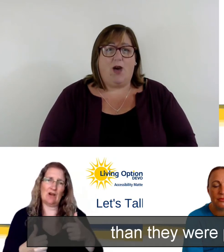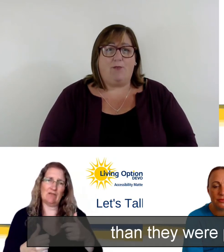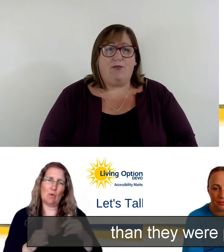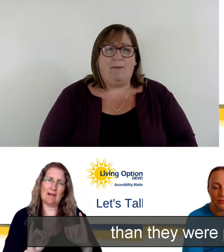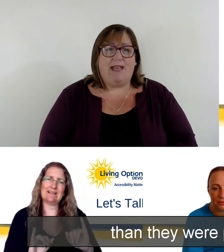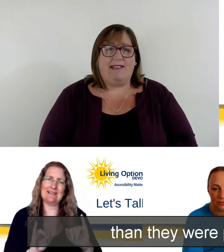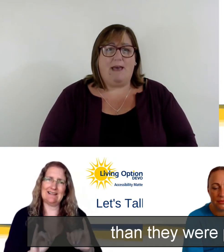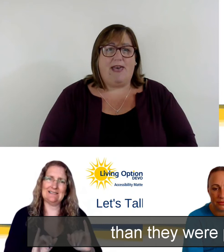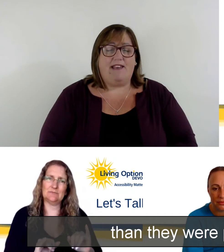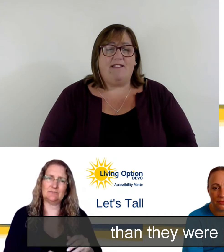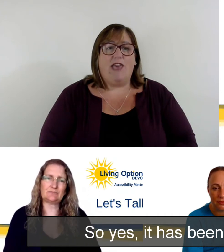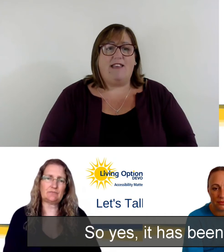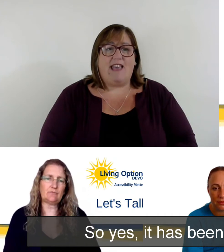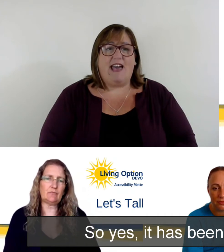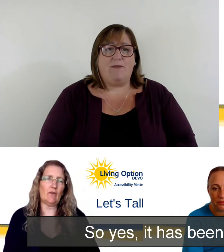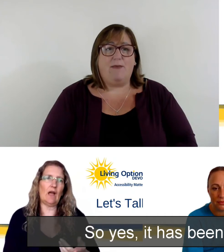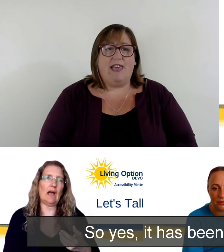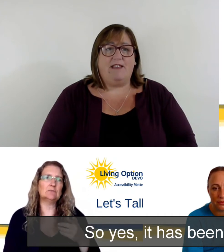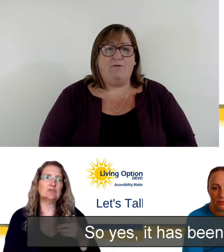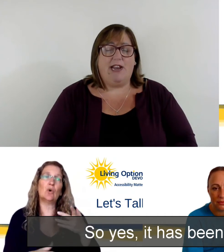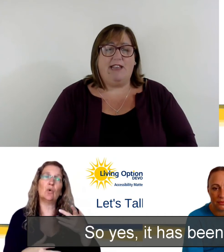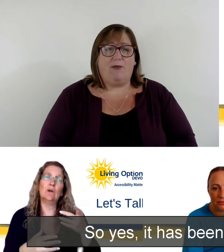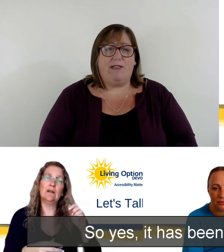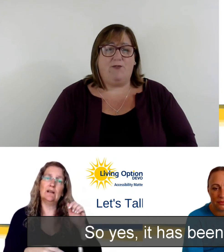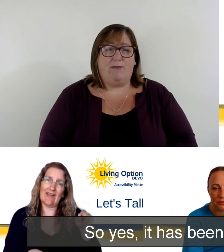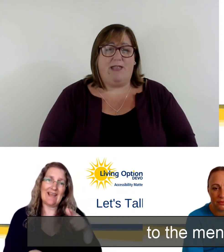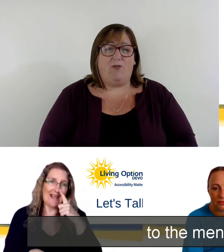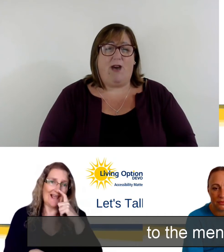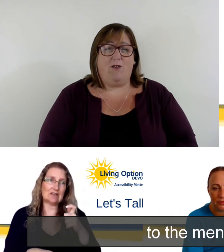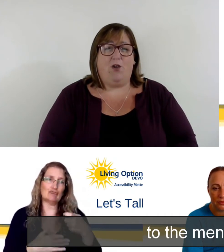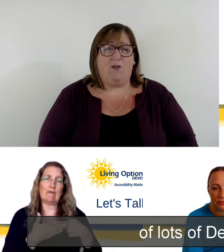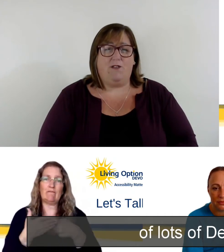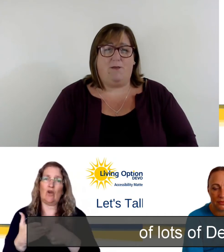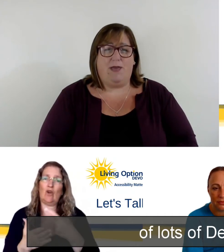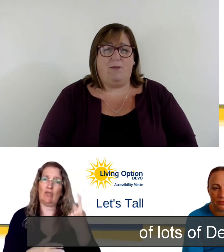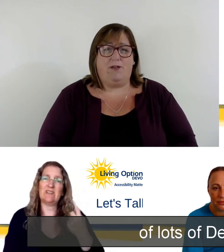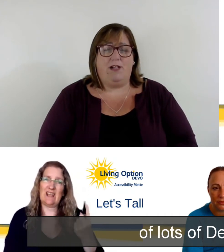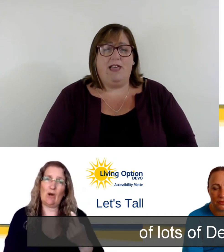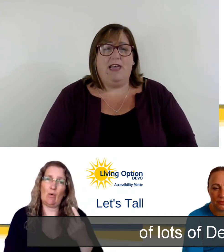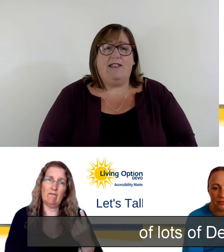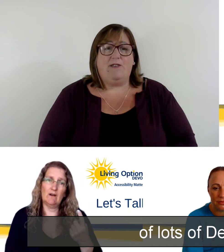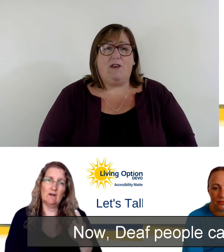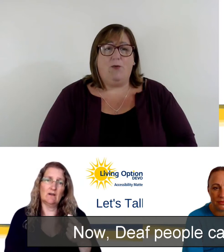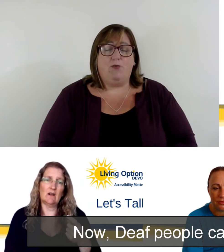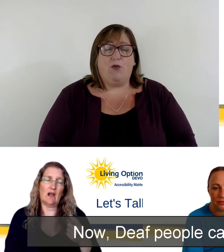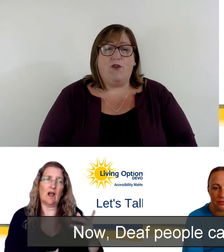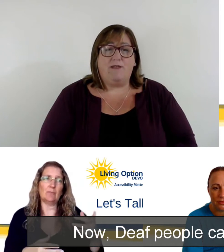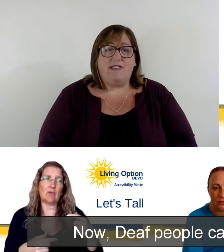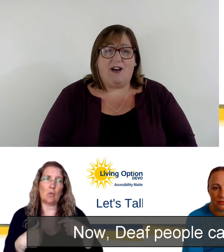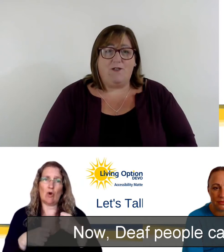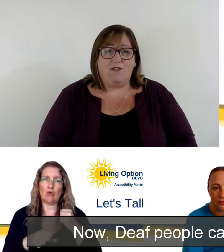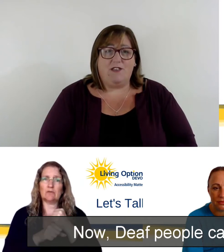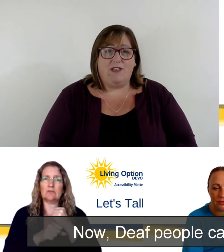than they were pre-pandemic. So yes, it has been really detrimental to the mental health of lots of deaf people. Now, deaf people can